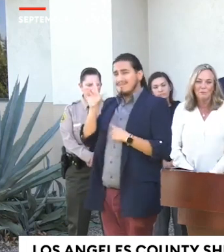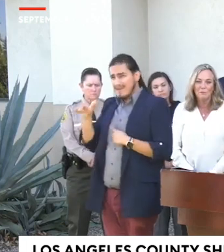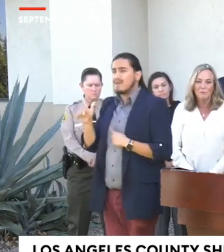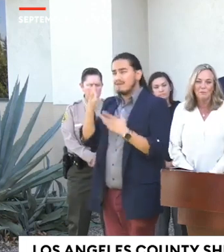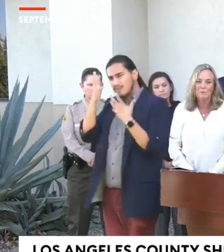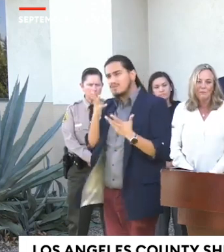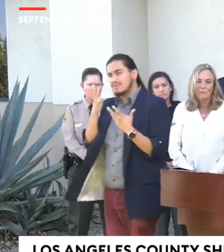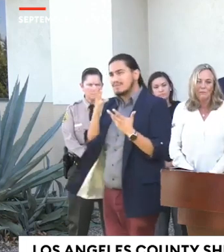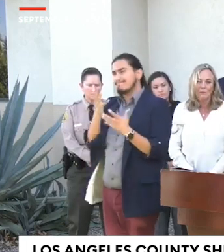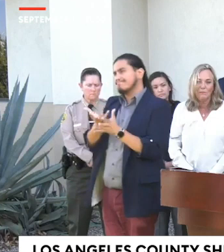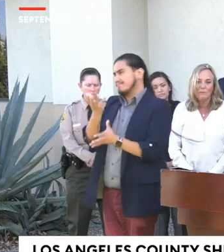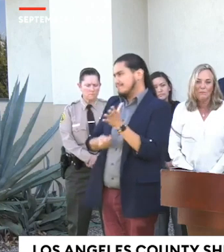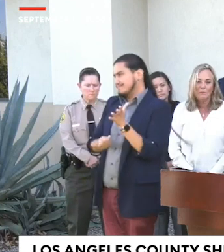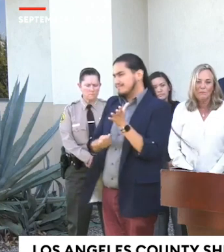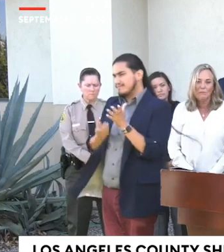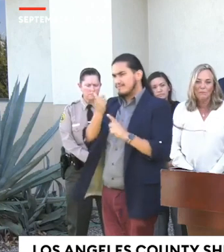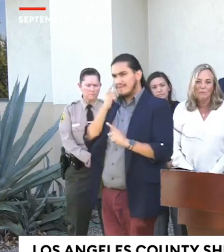succumbed to his injuries.